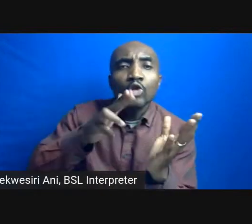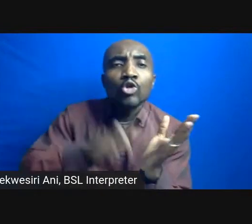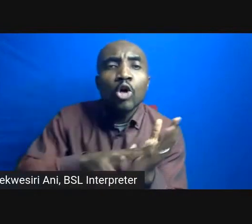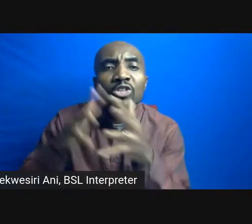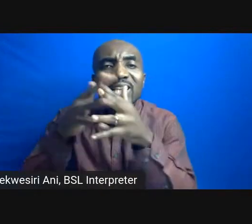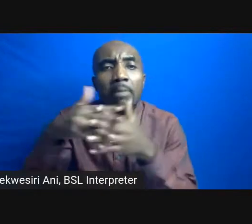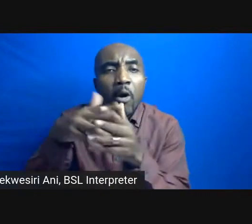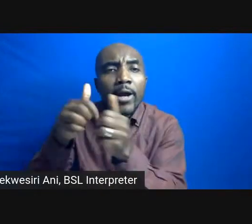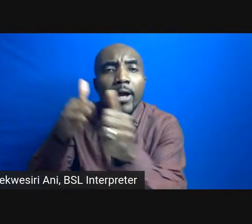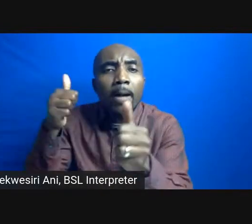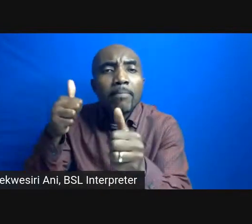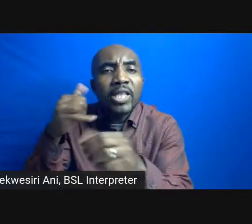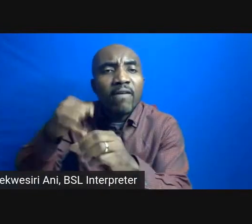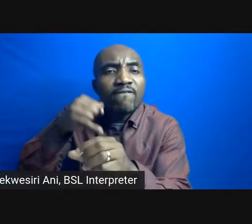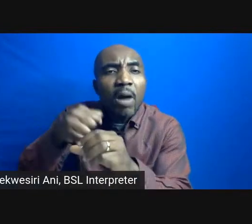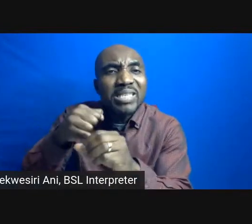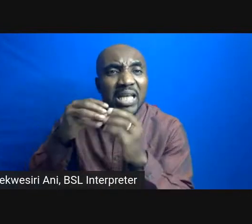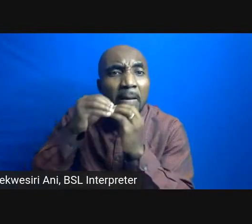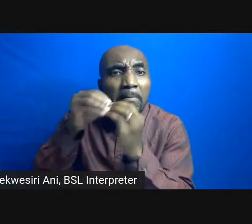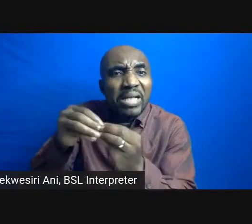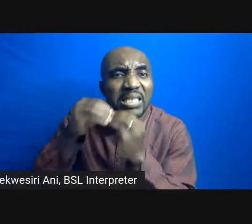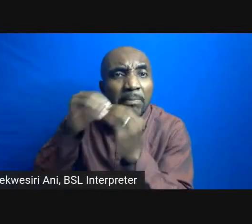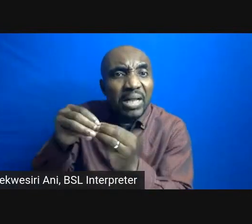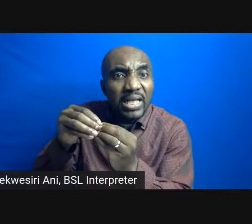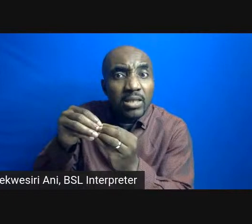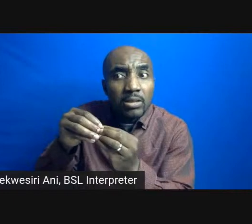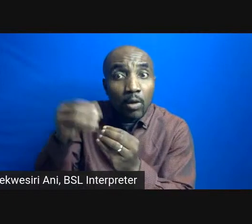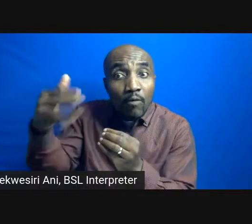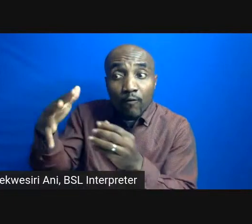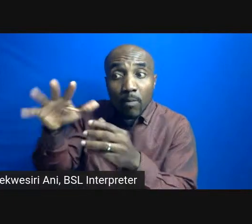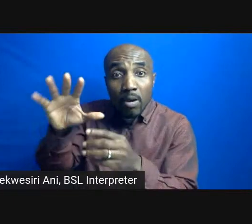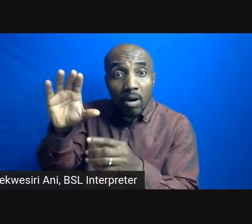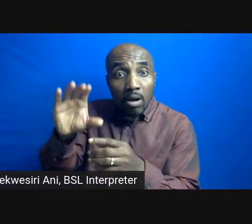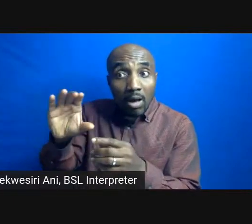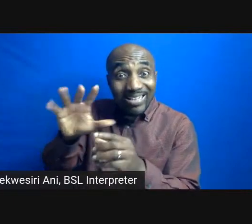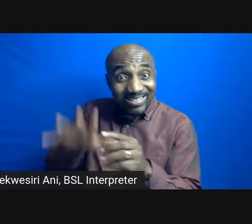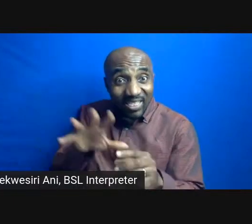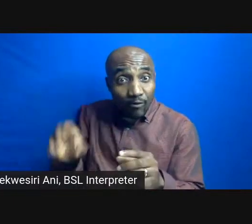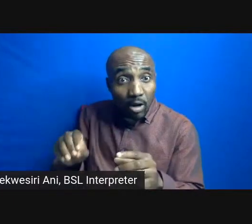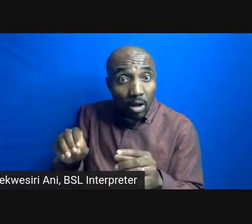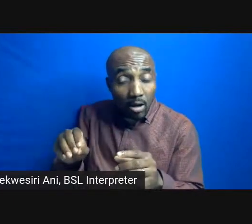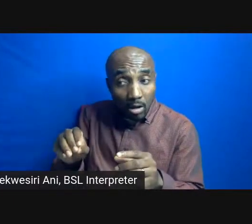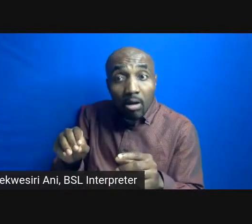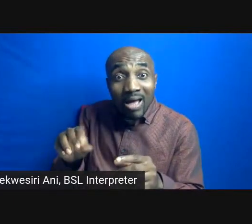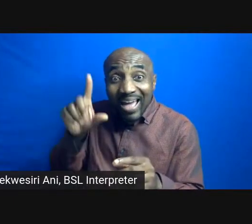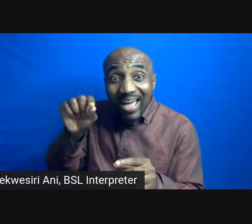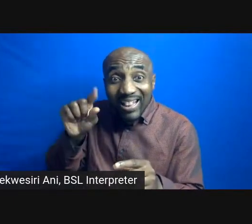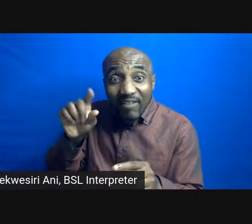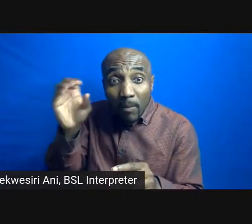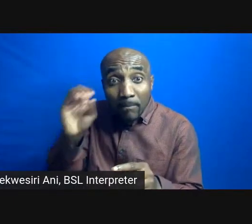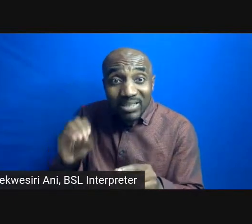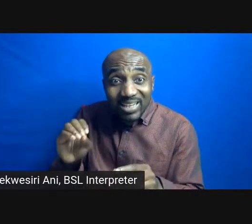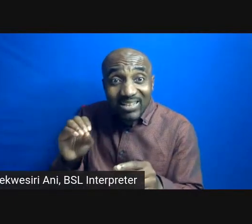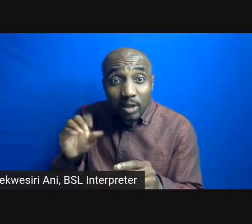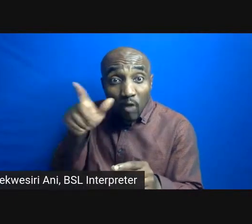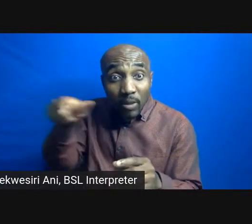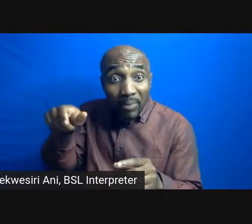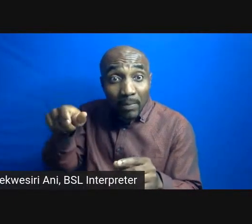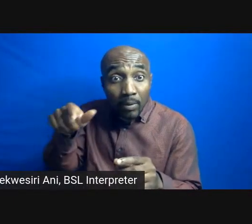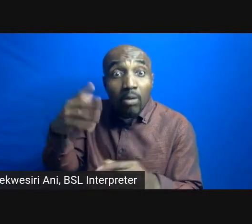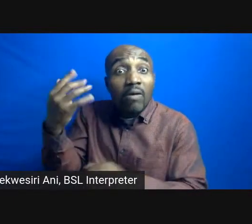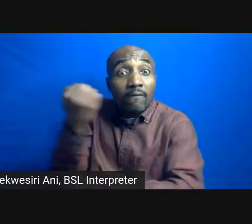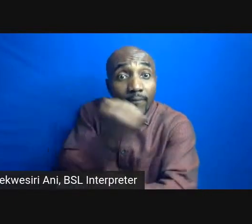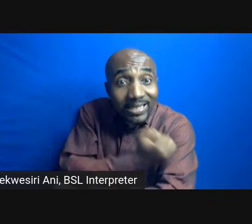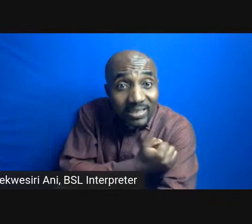vaccine doses from a company in South Africa, a country where a mere 11% of the population is